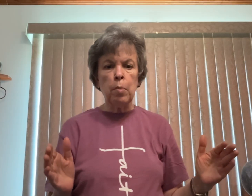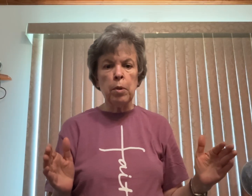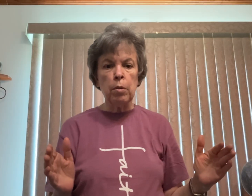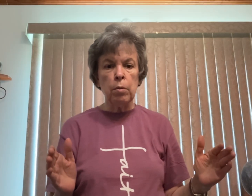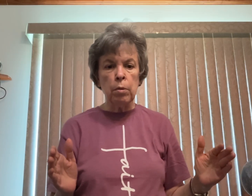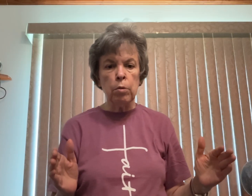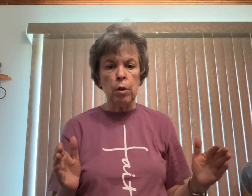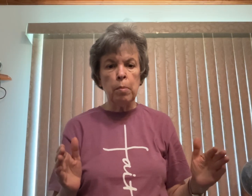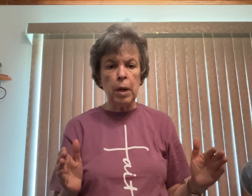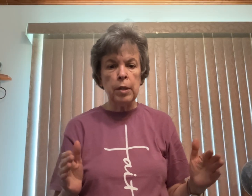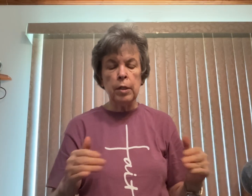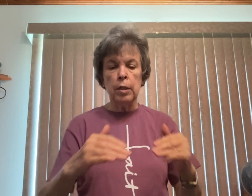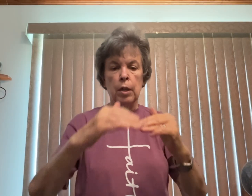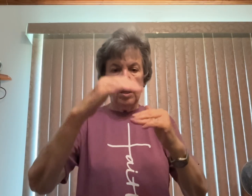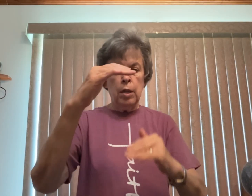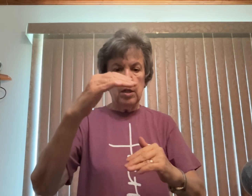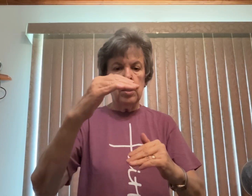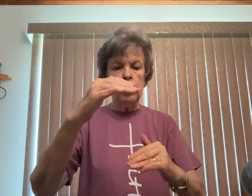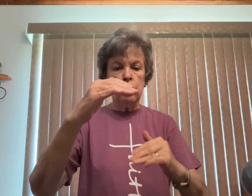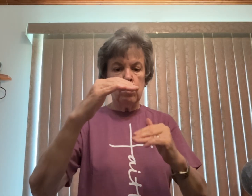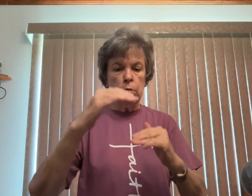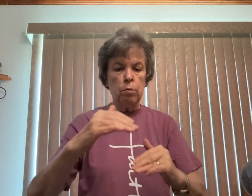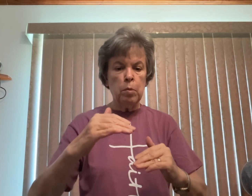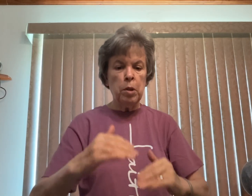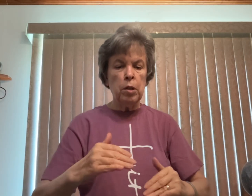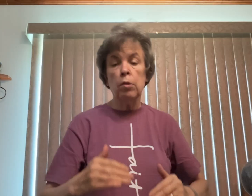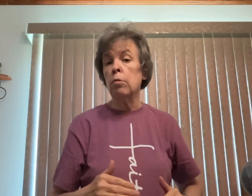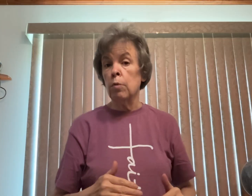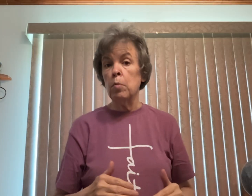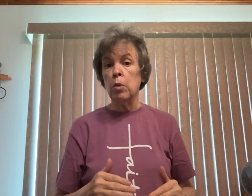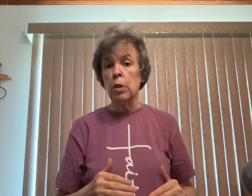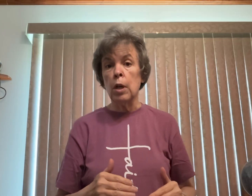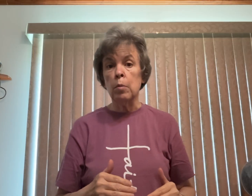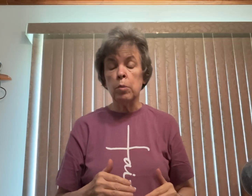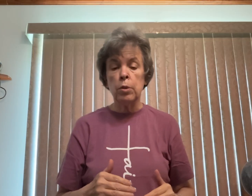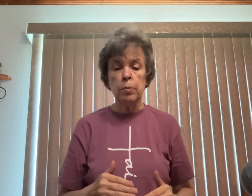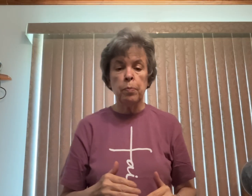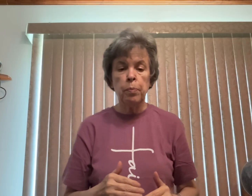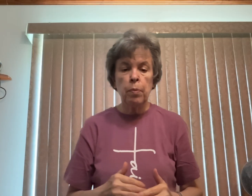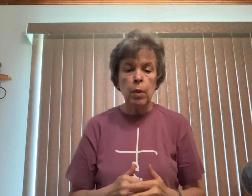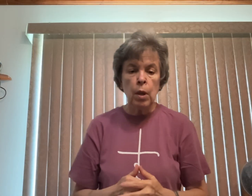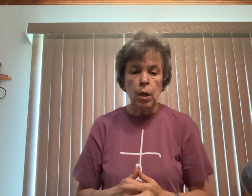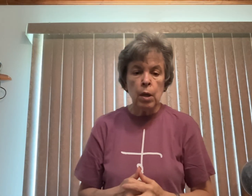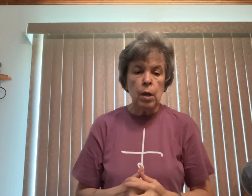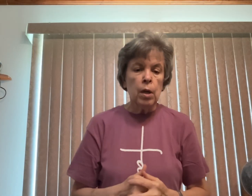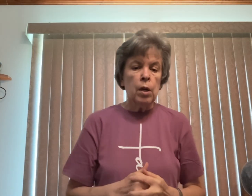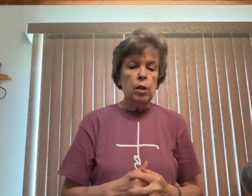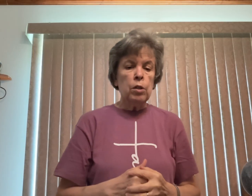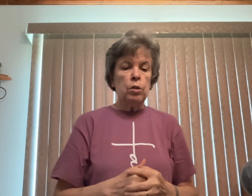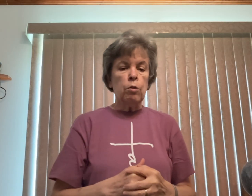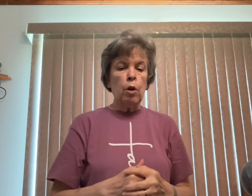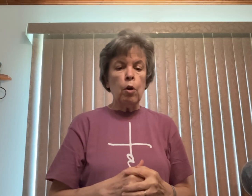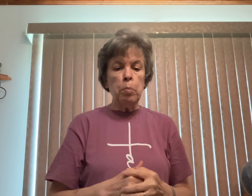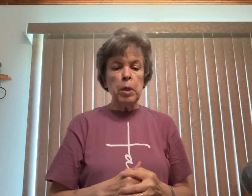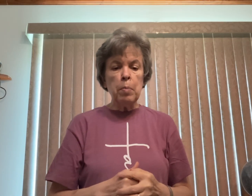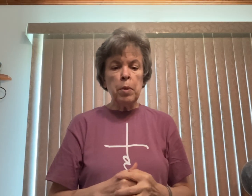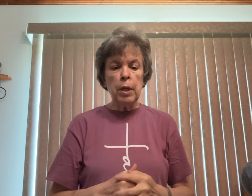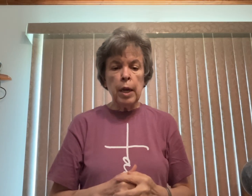the Lord Almighty, is repeated 3 more times. So open up the